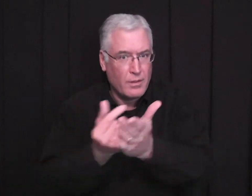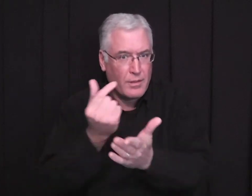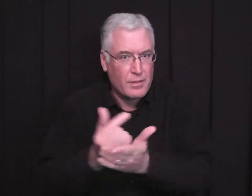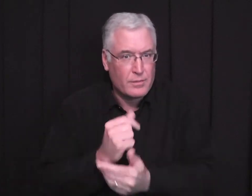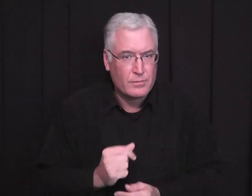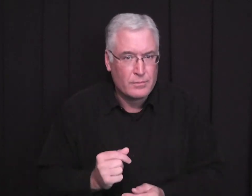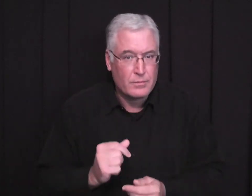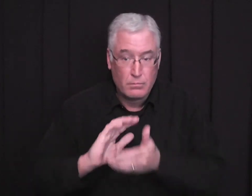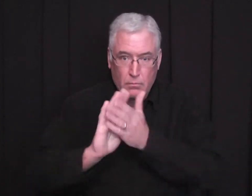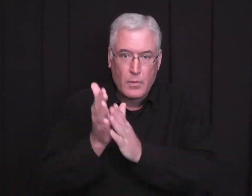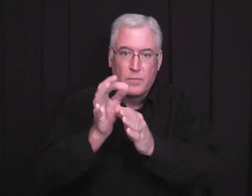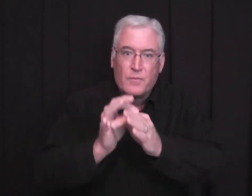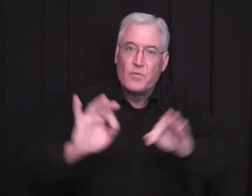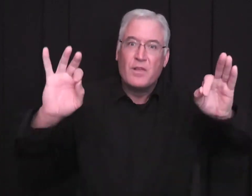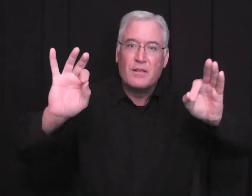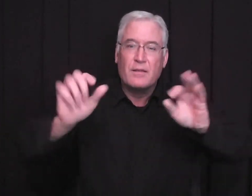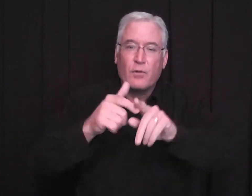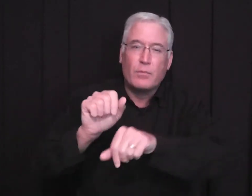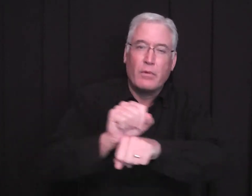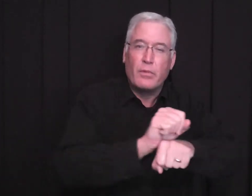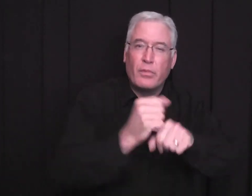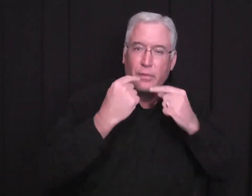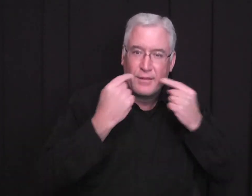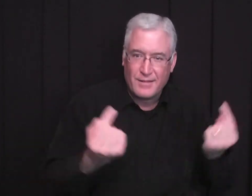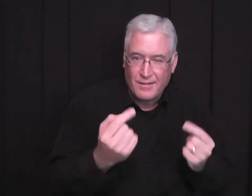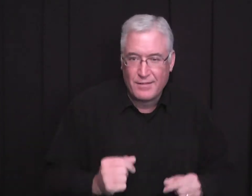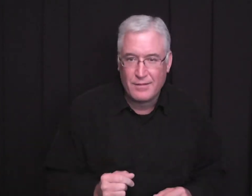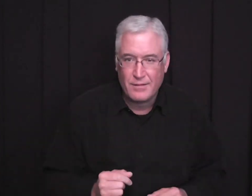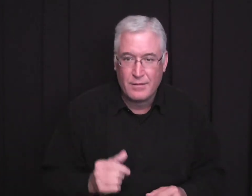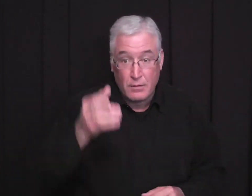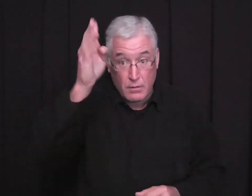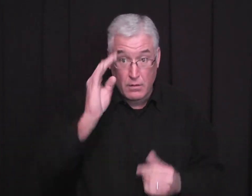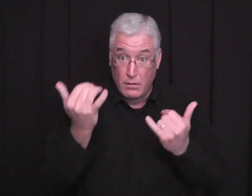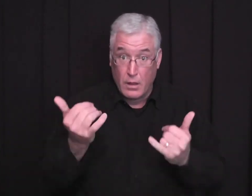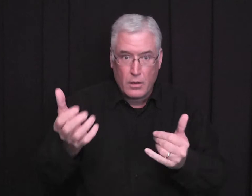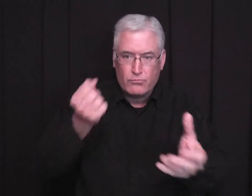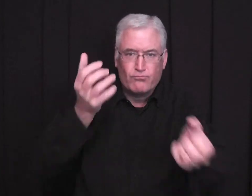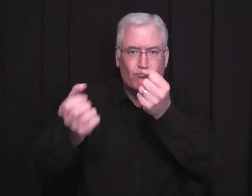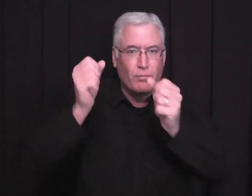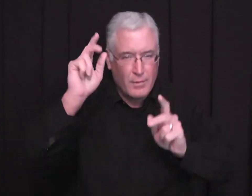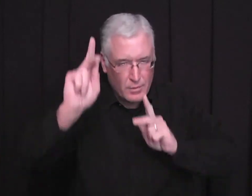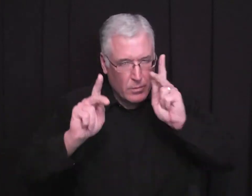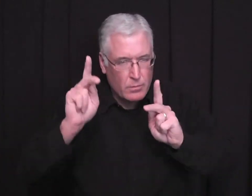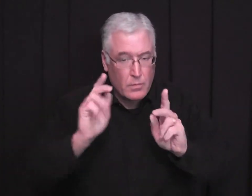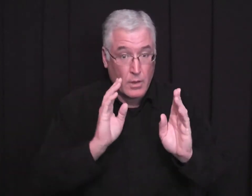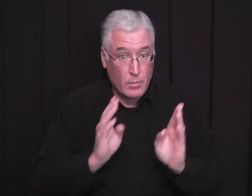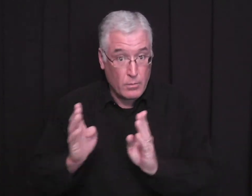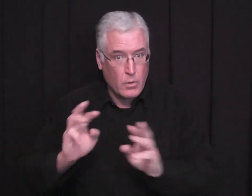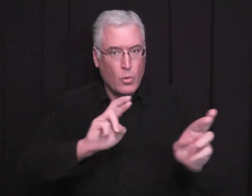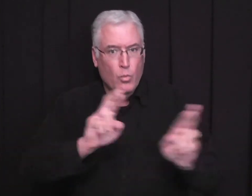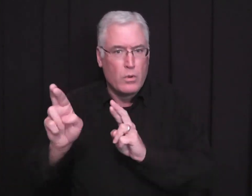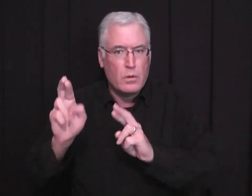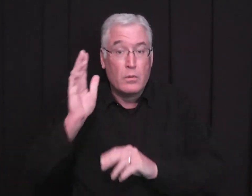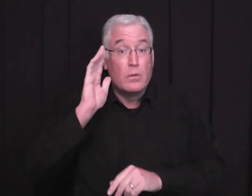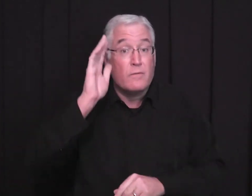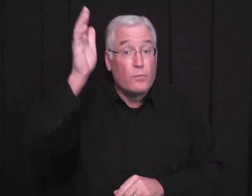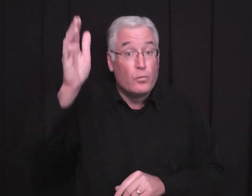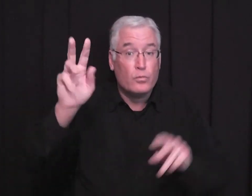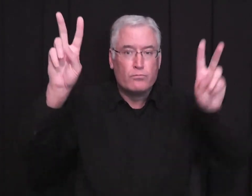people all over the world will hear the gospel and be free from the slavery of sin. Now God is grabbing up people